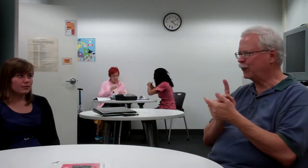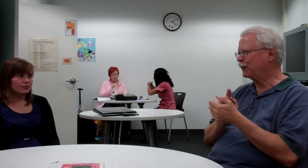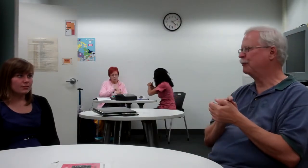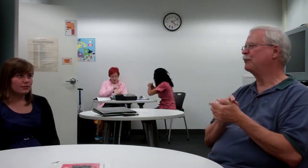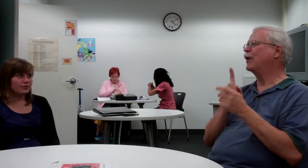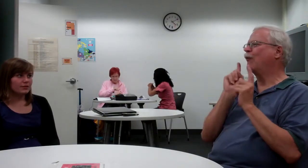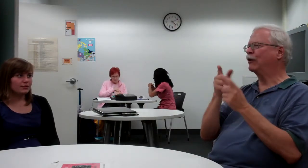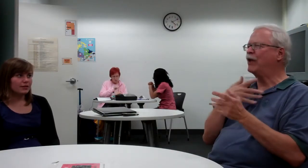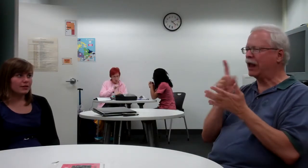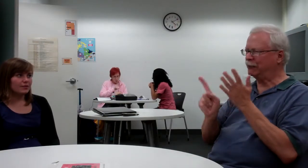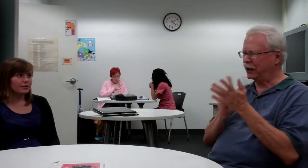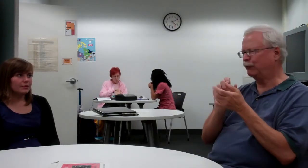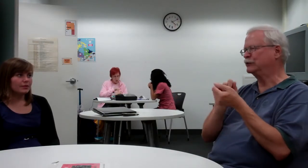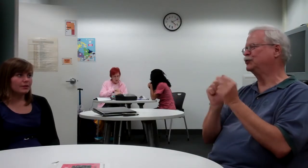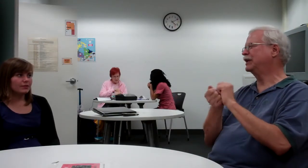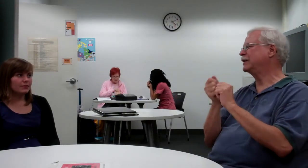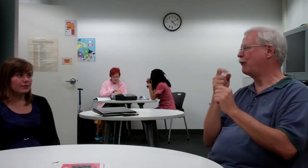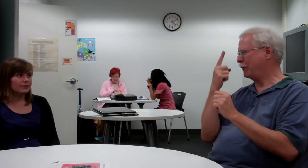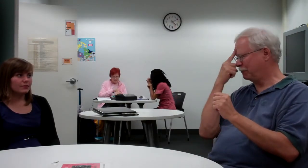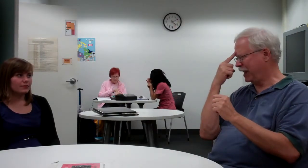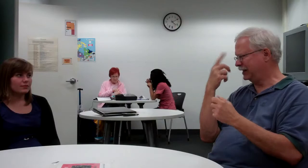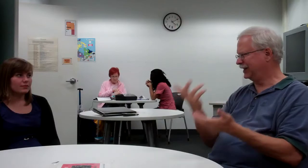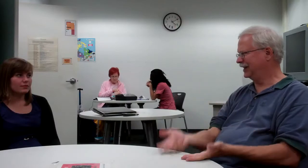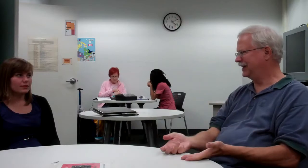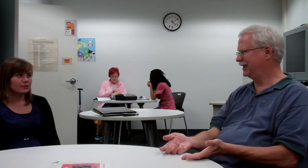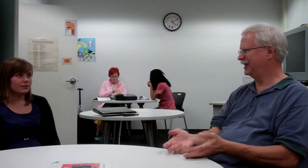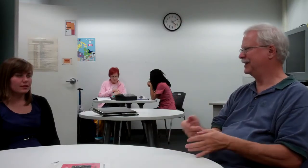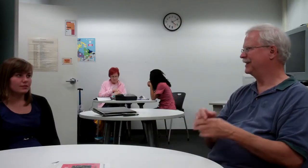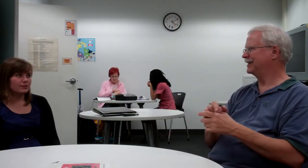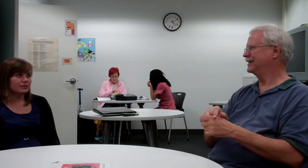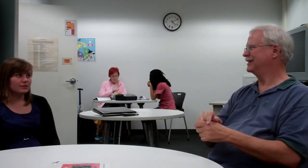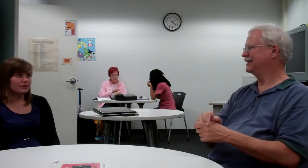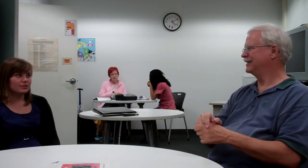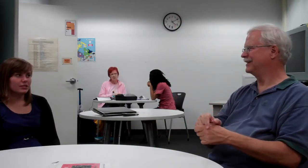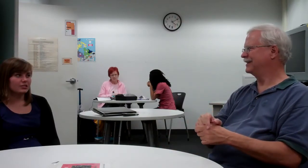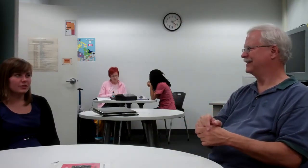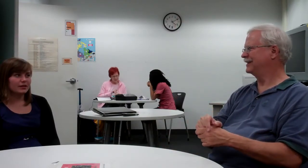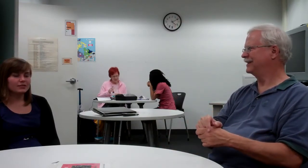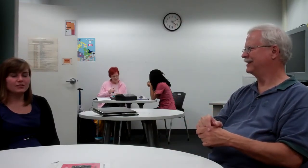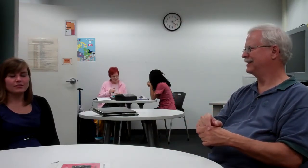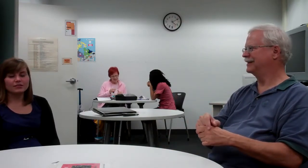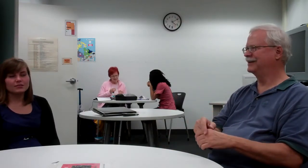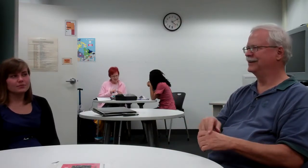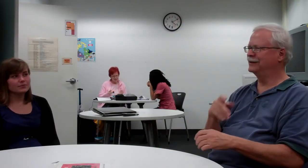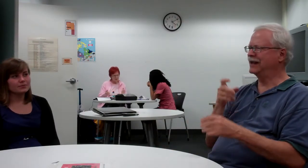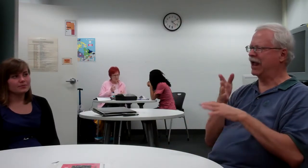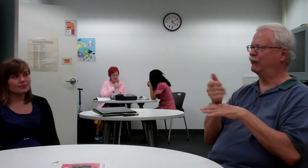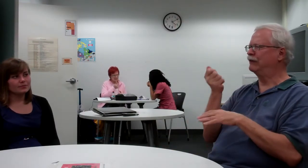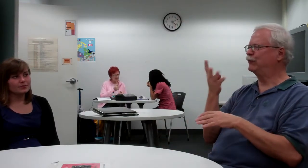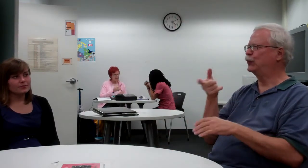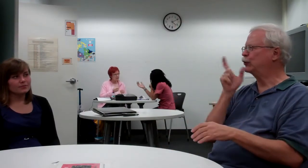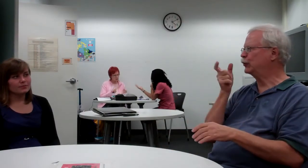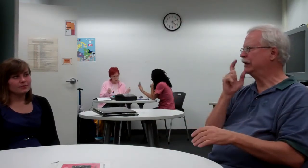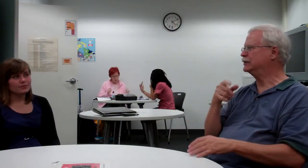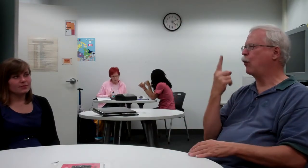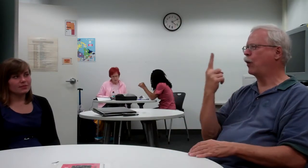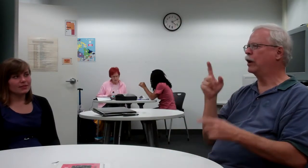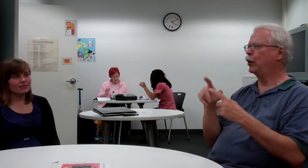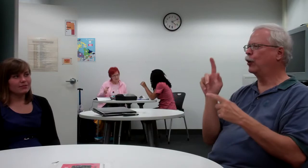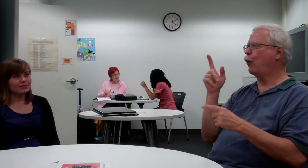You know, we go hang out with people, like, and that'll change our minds on things. We have a few